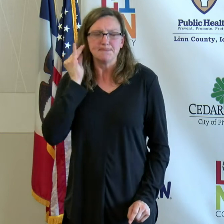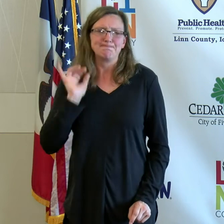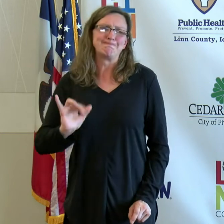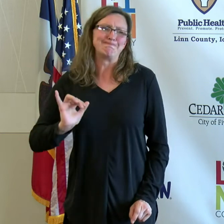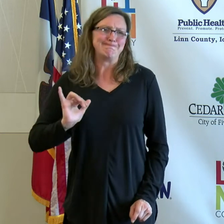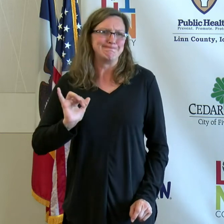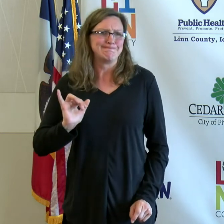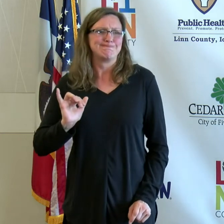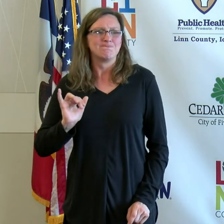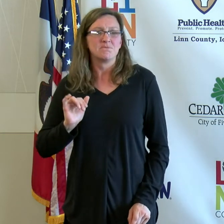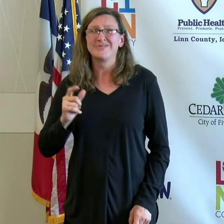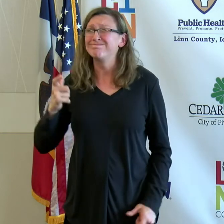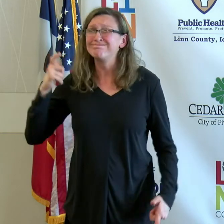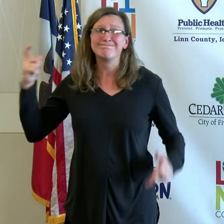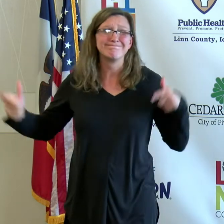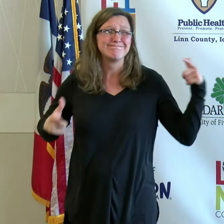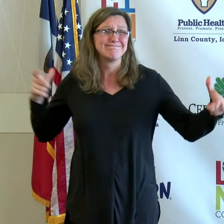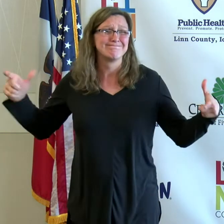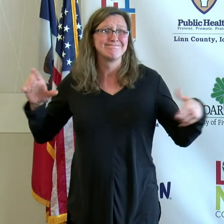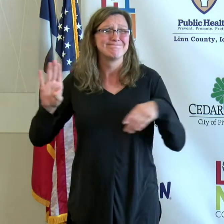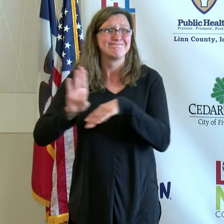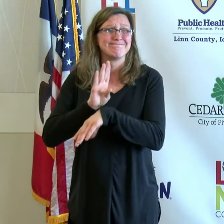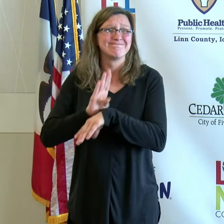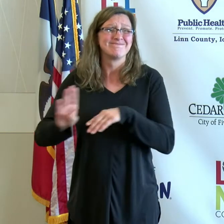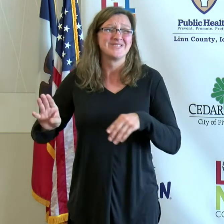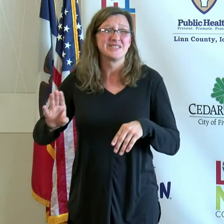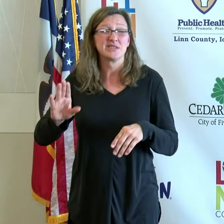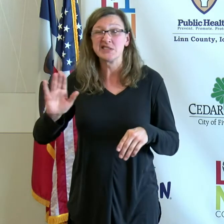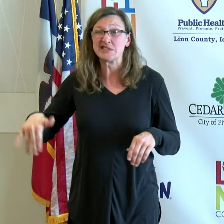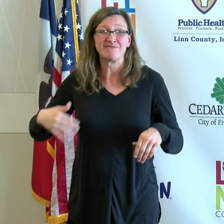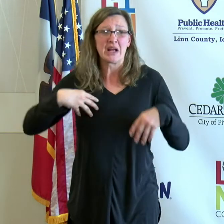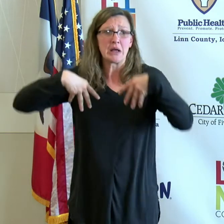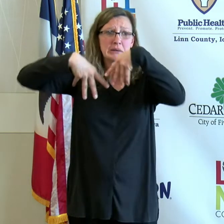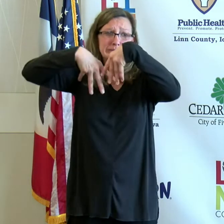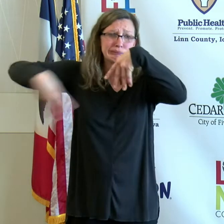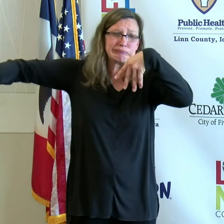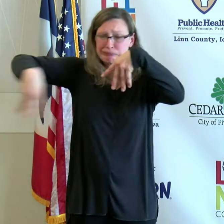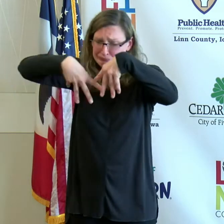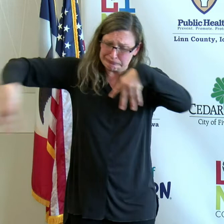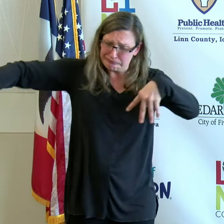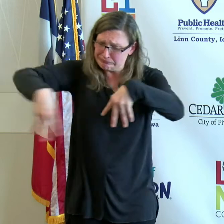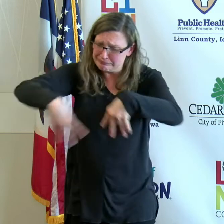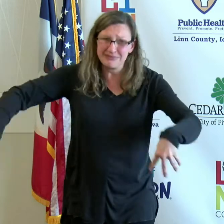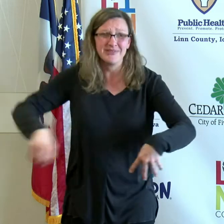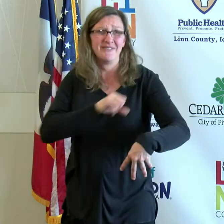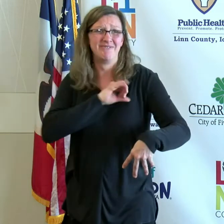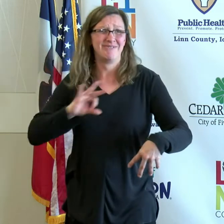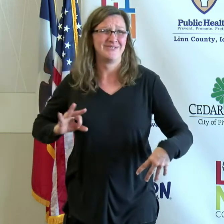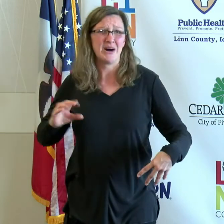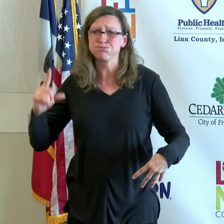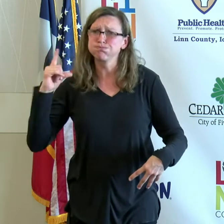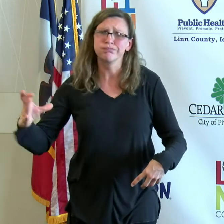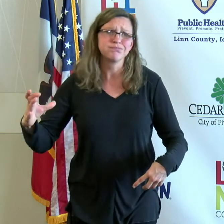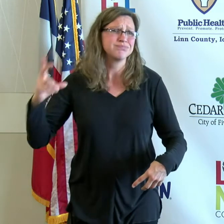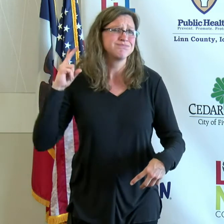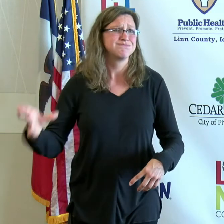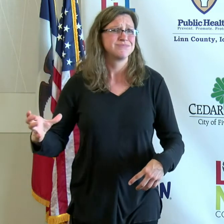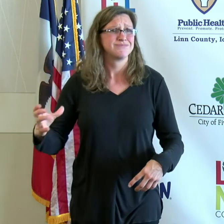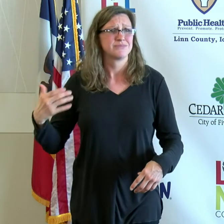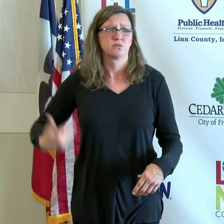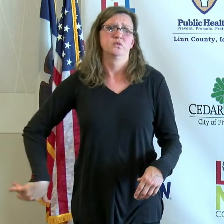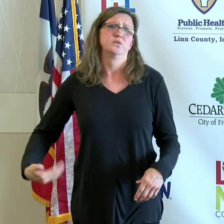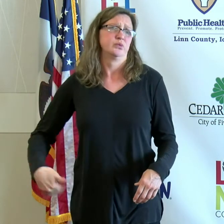that employ hundreds, thousands of people, even people working in confined